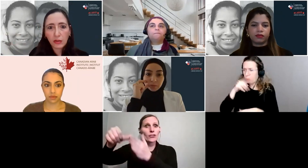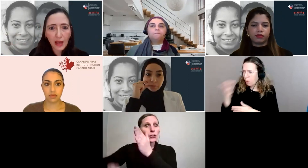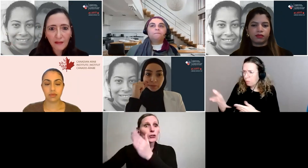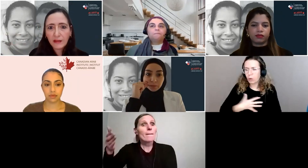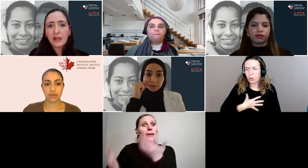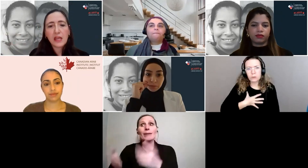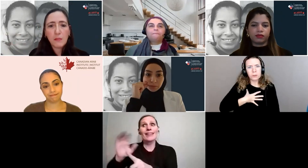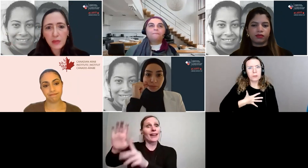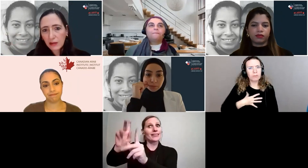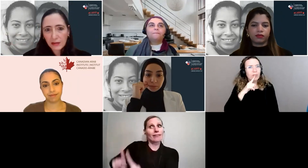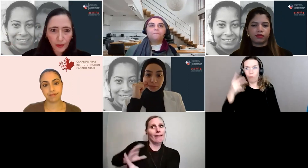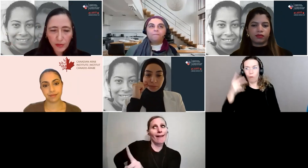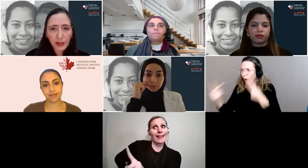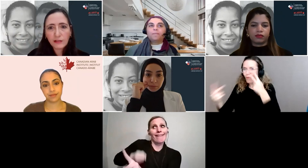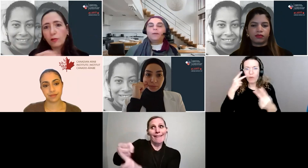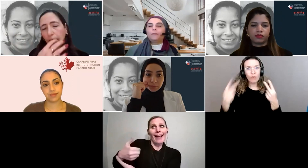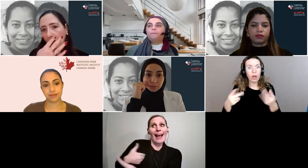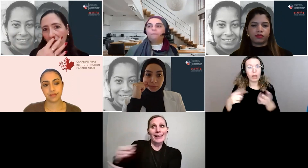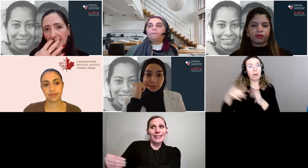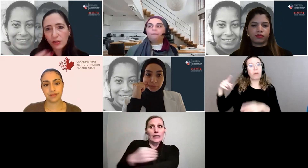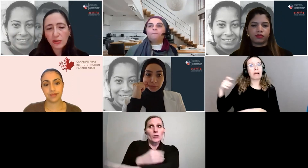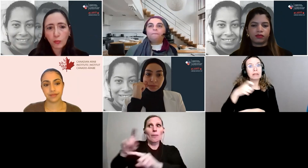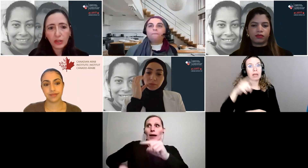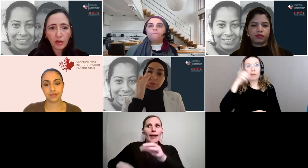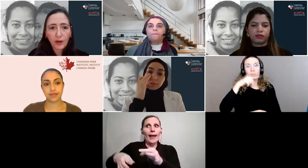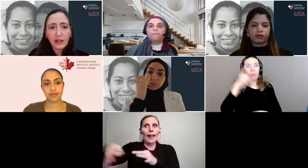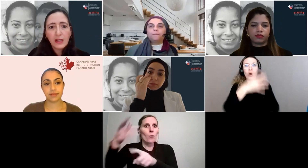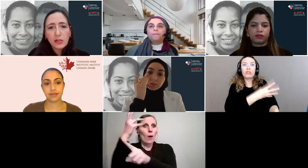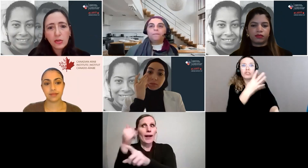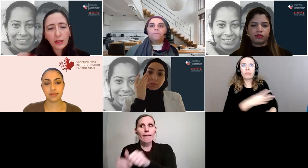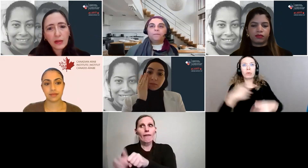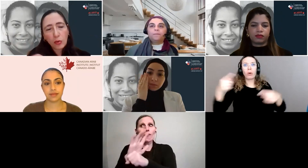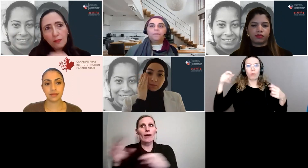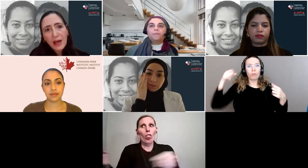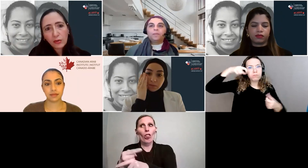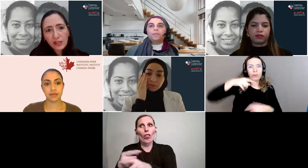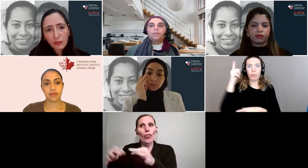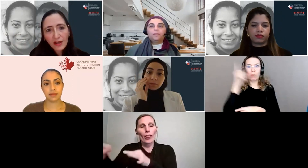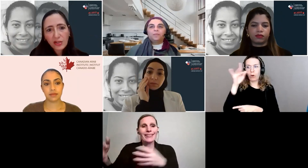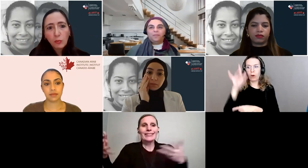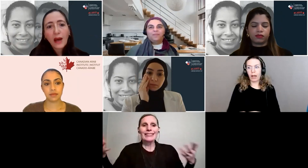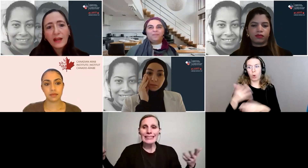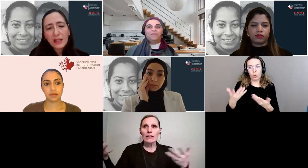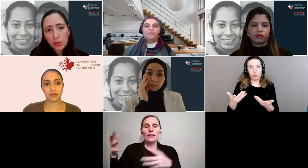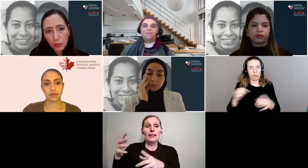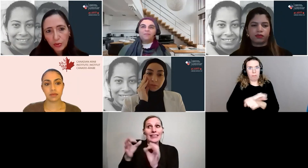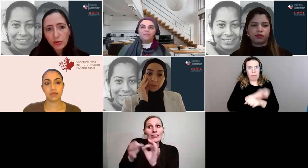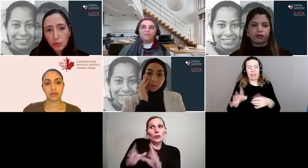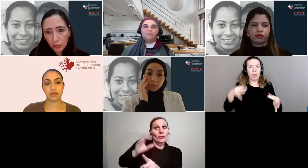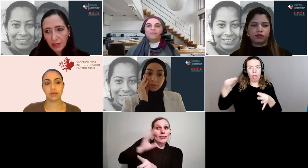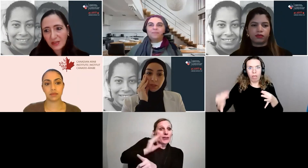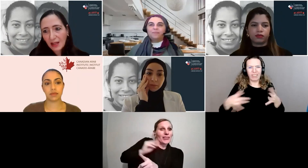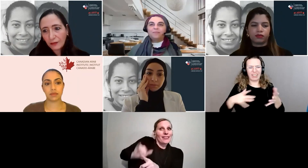and cannot have chemo because hospital is full with COVID patients or whatnot, right? So again, going back to the strategies, what can